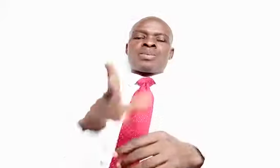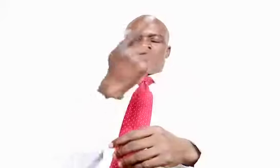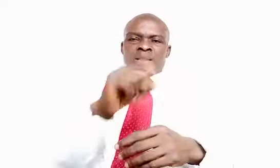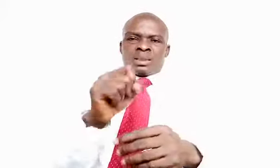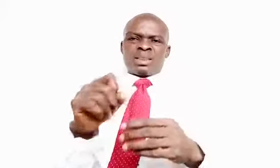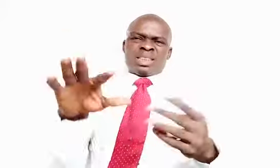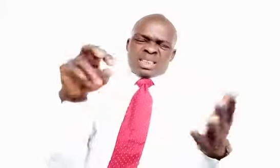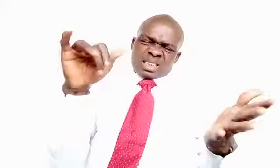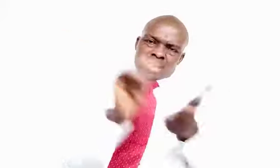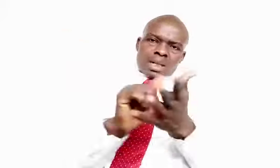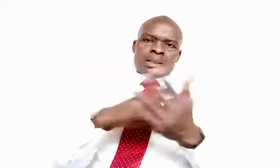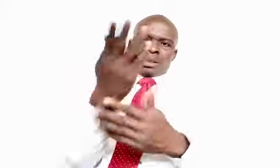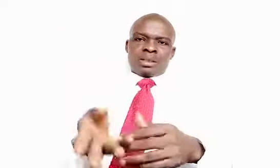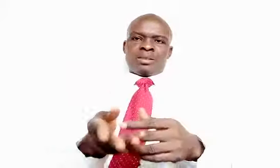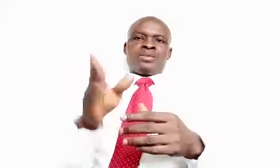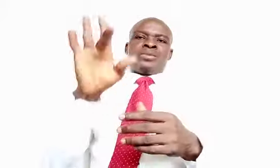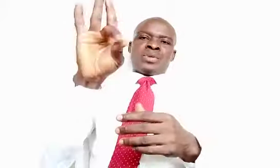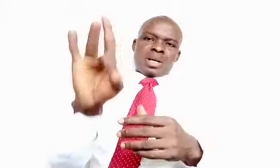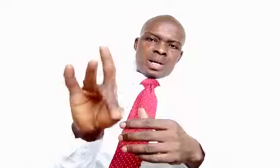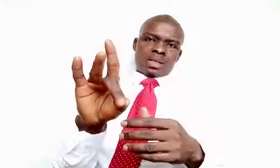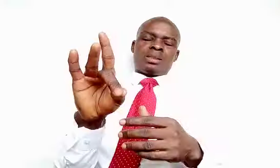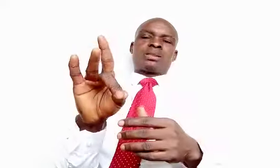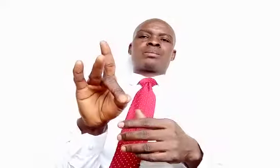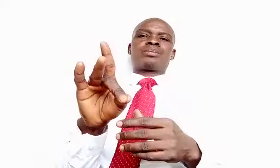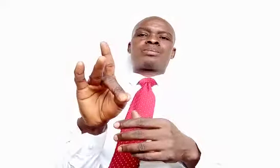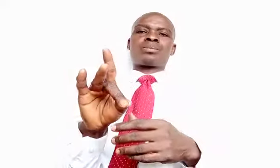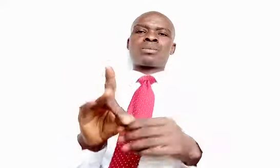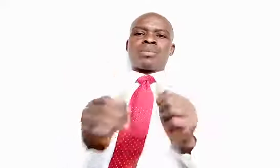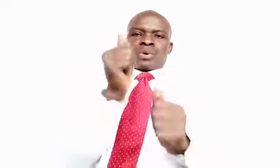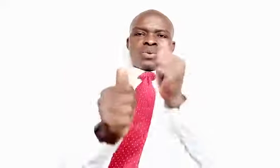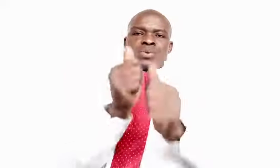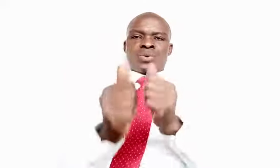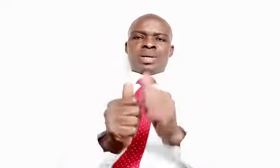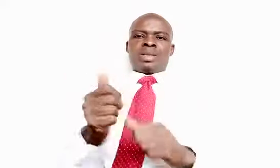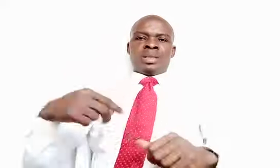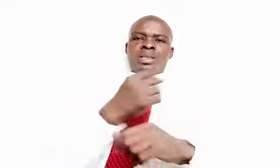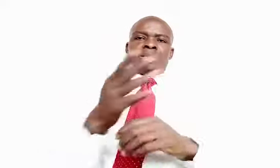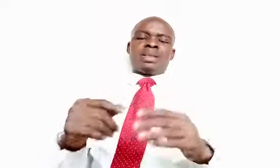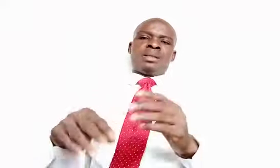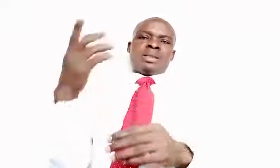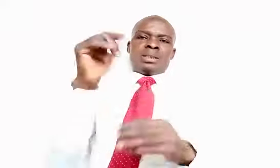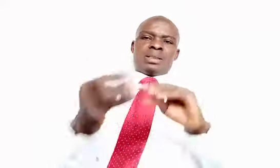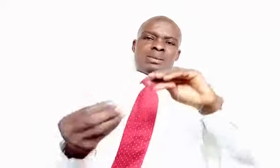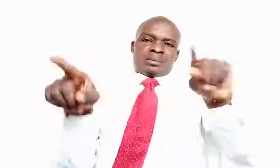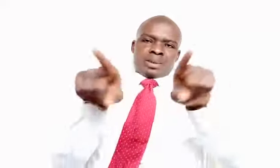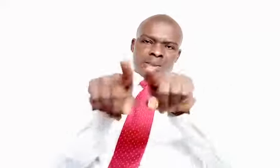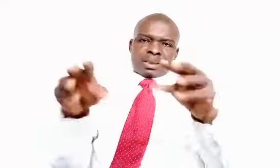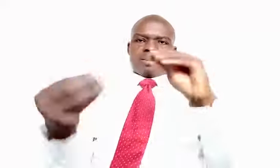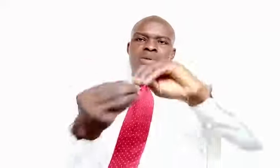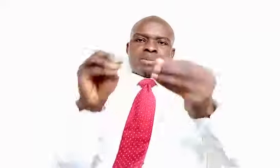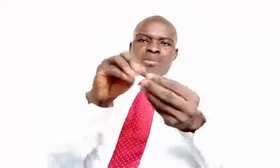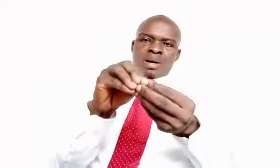That gives 8 also, which means exactly the same number like